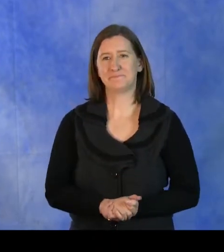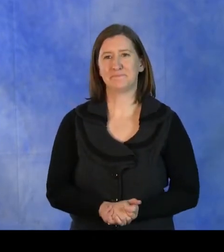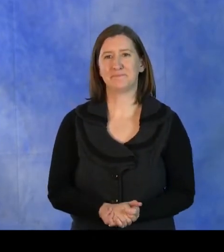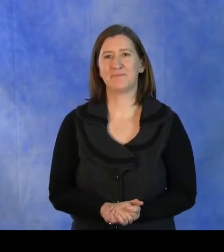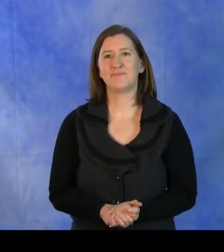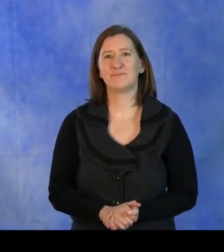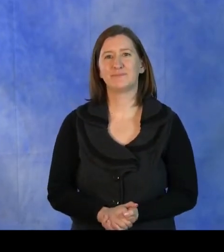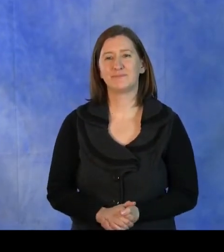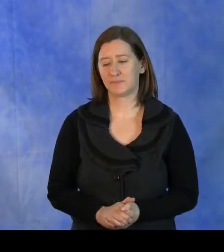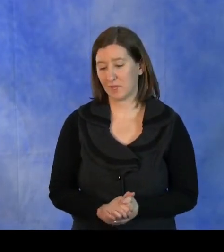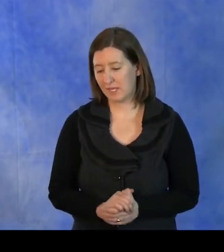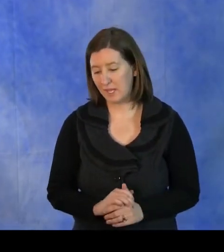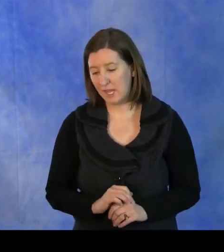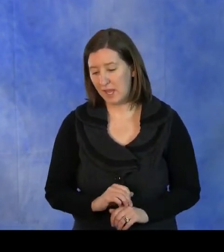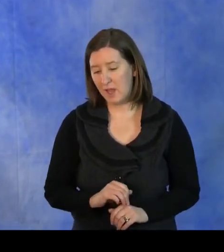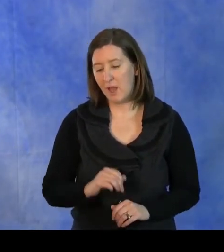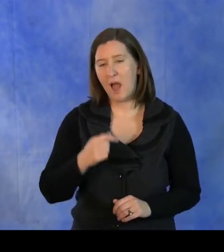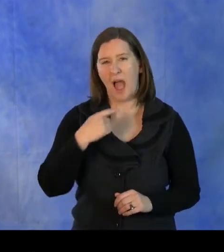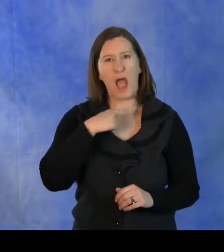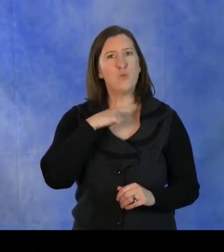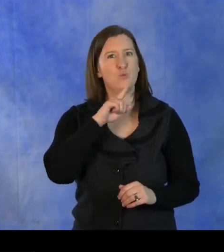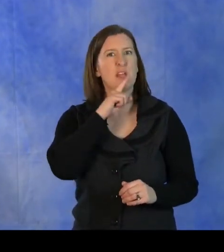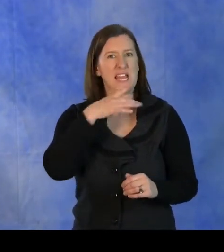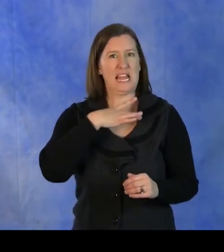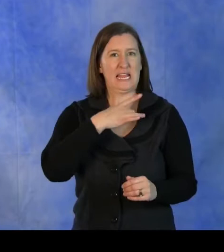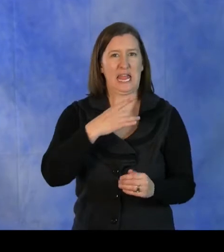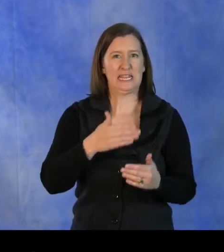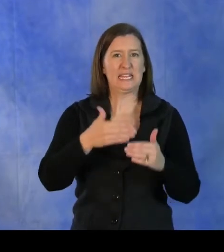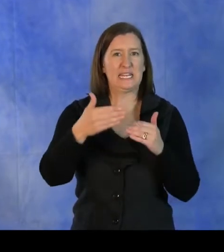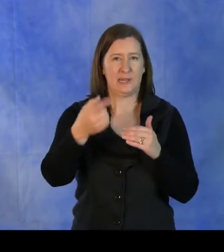where the ship is.